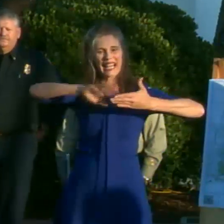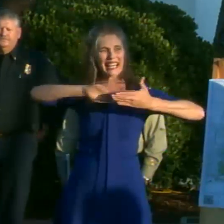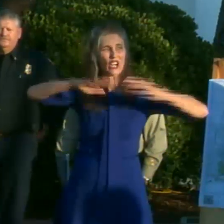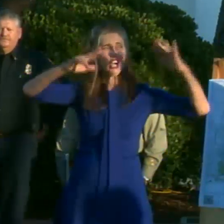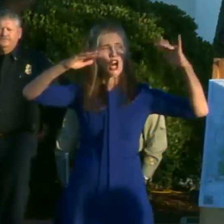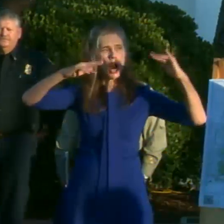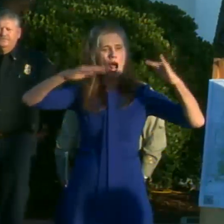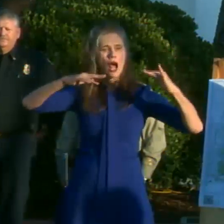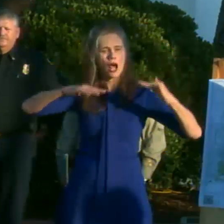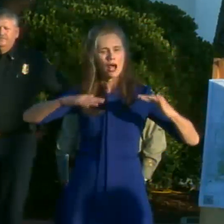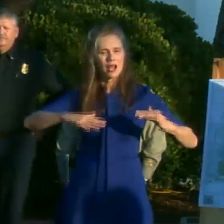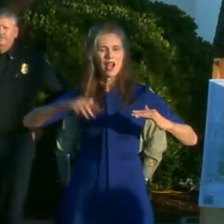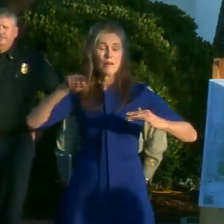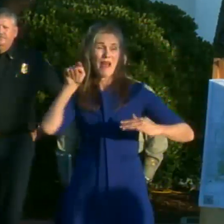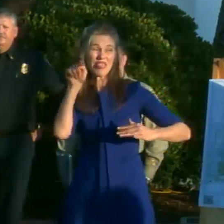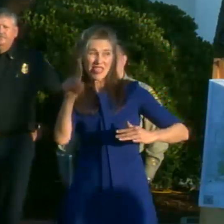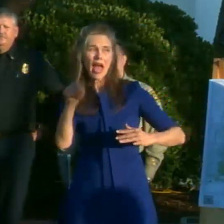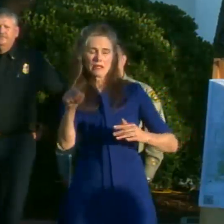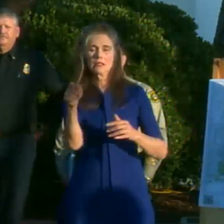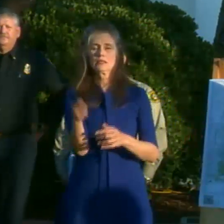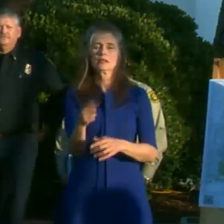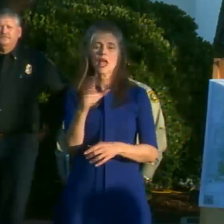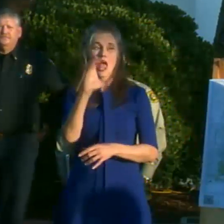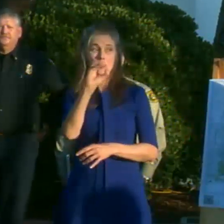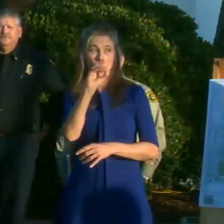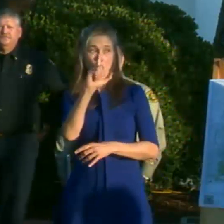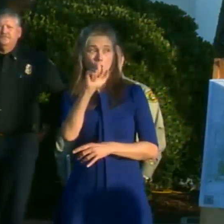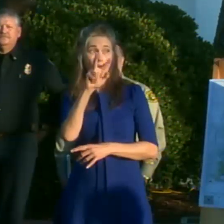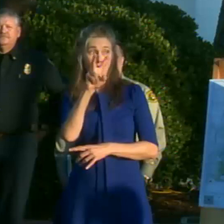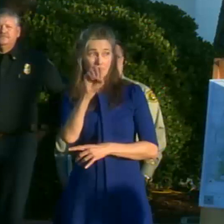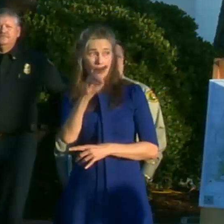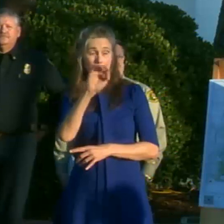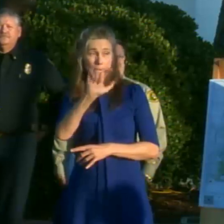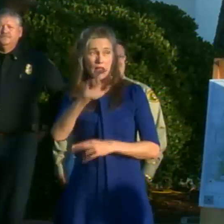also, but that's the biggest issue is right there at Olive Mill Road.